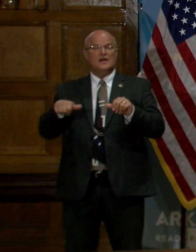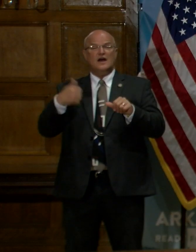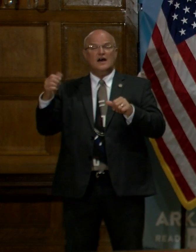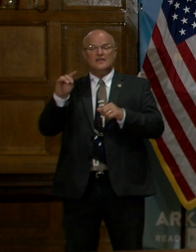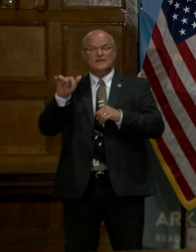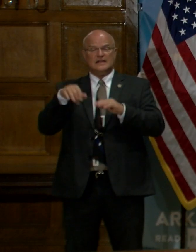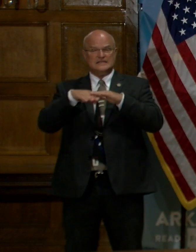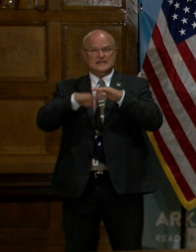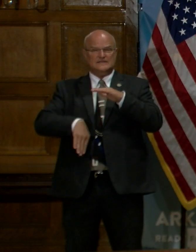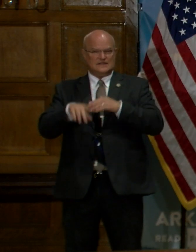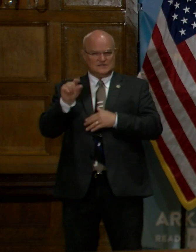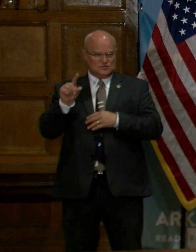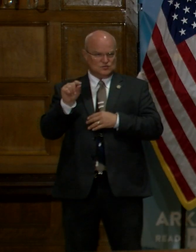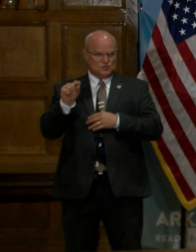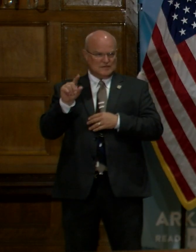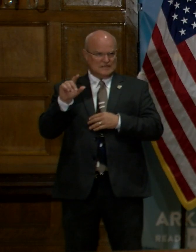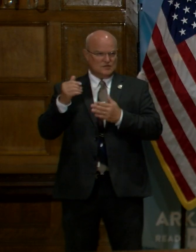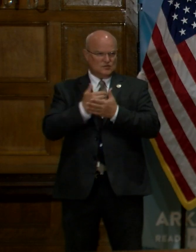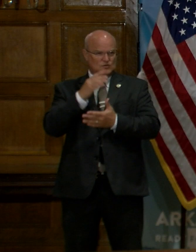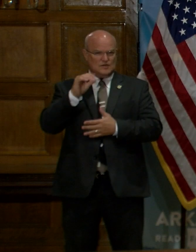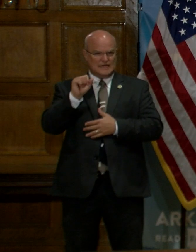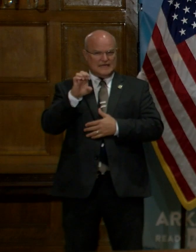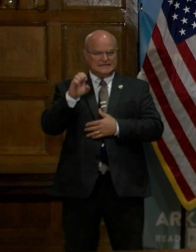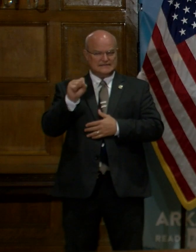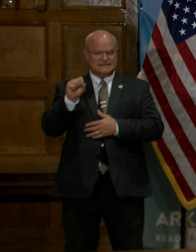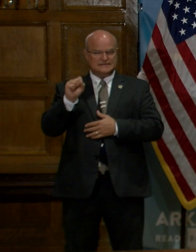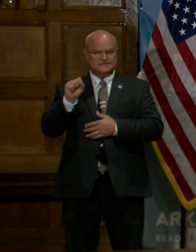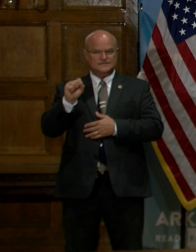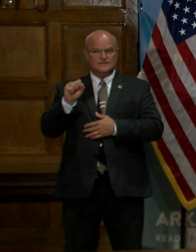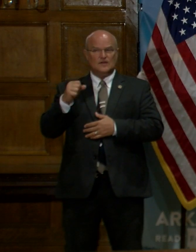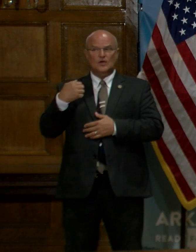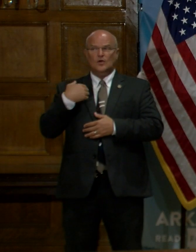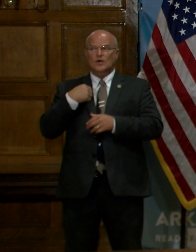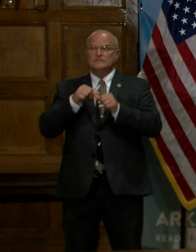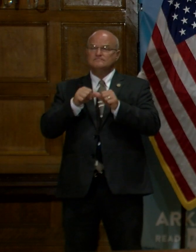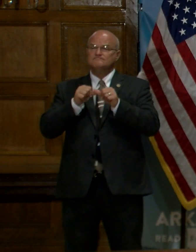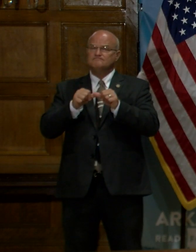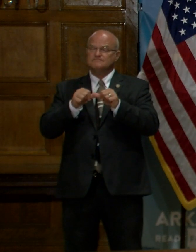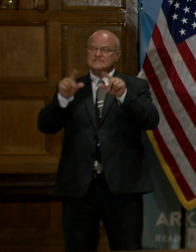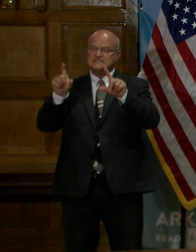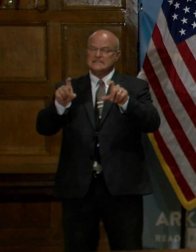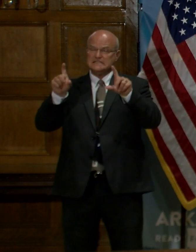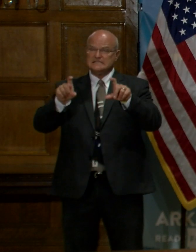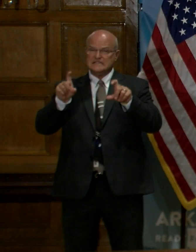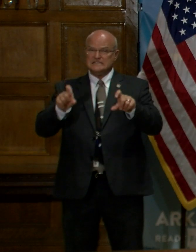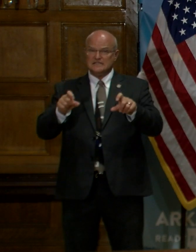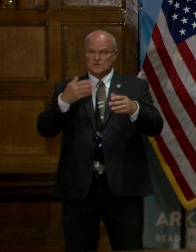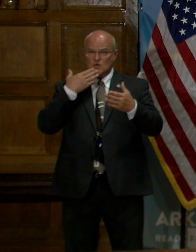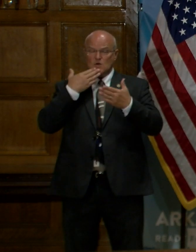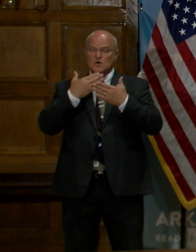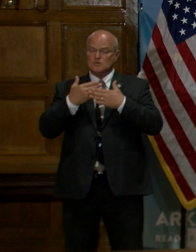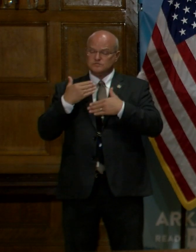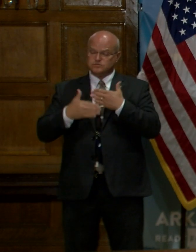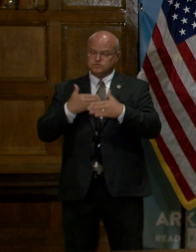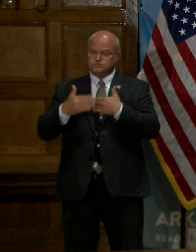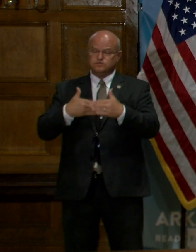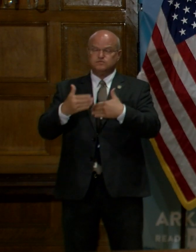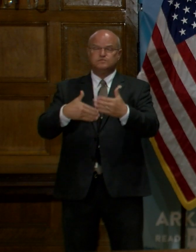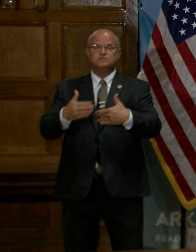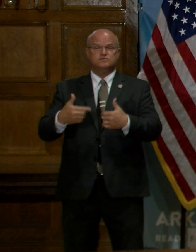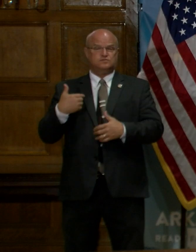counties have fewer than 20 cases. We have continued to test at a good rate.